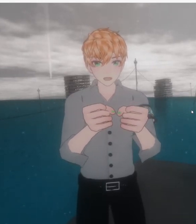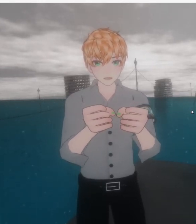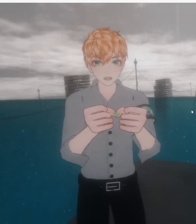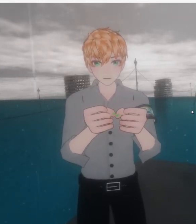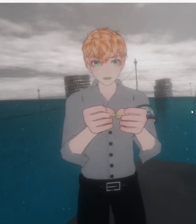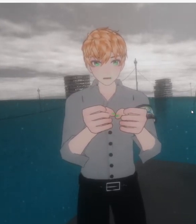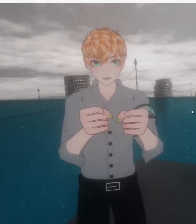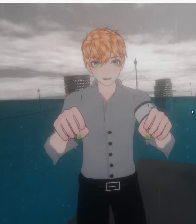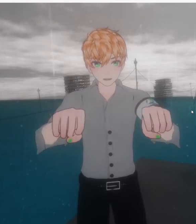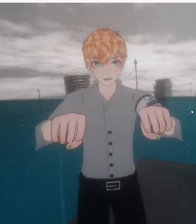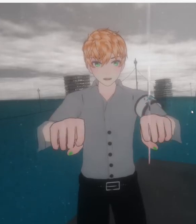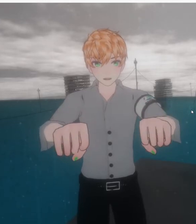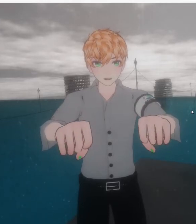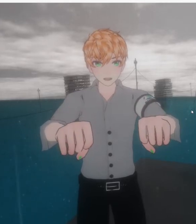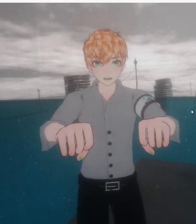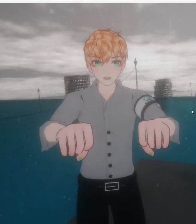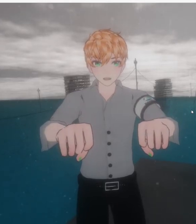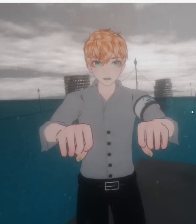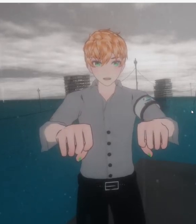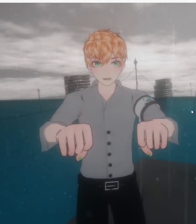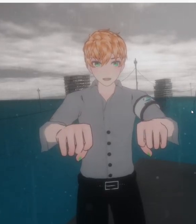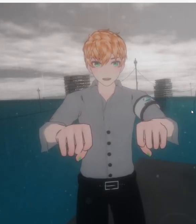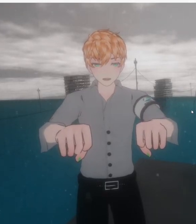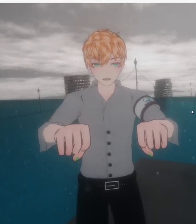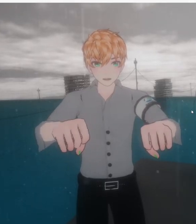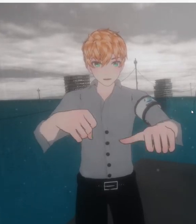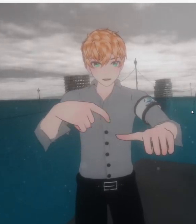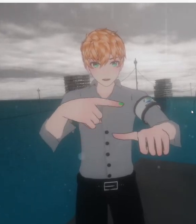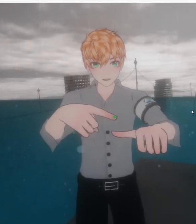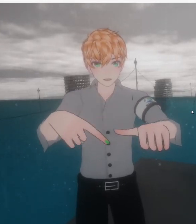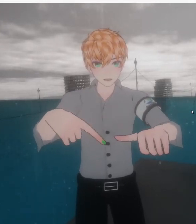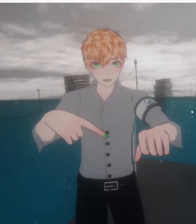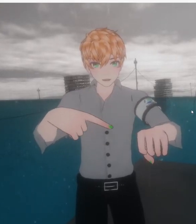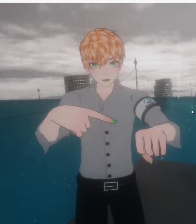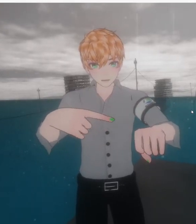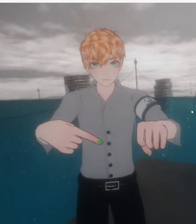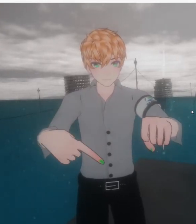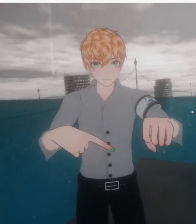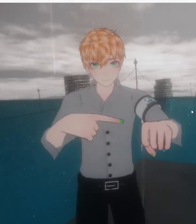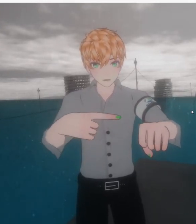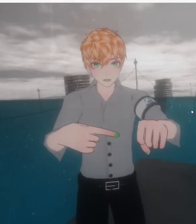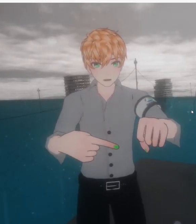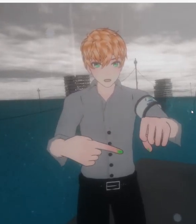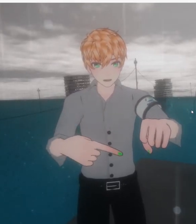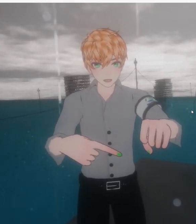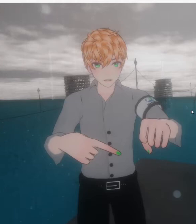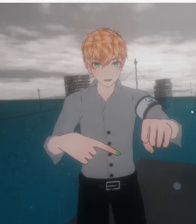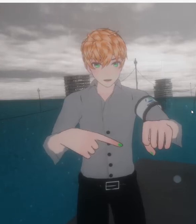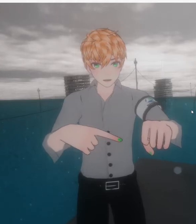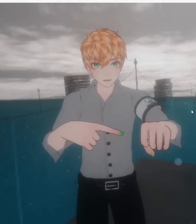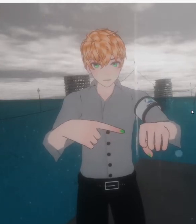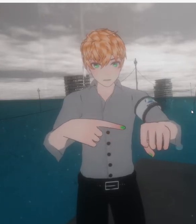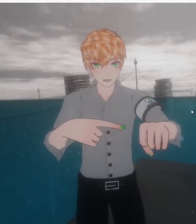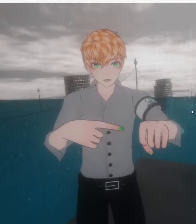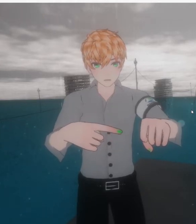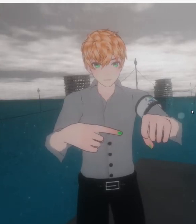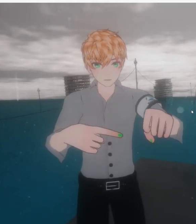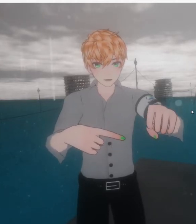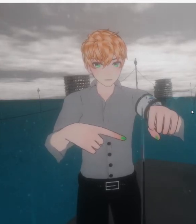my avatar's hands closer. I can't do it for this orientation because there's the sensors that are on the top here. I'm making